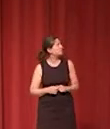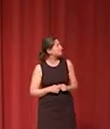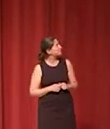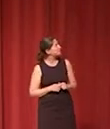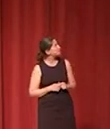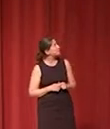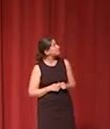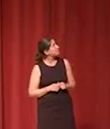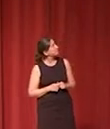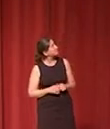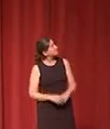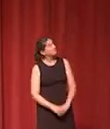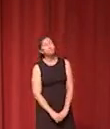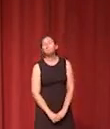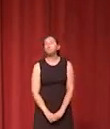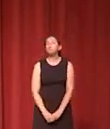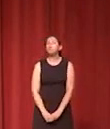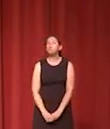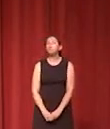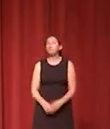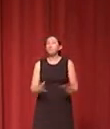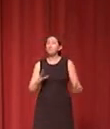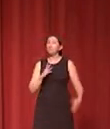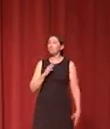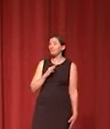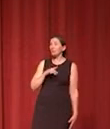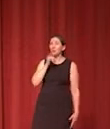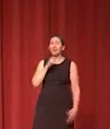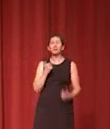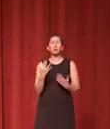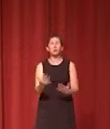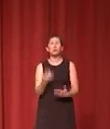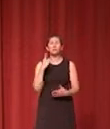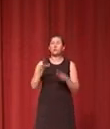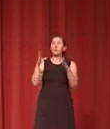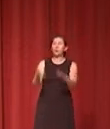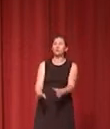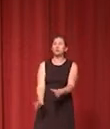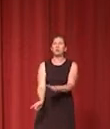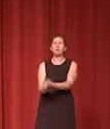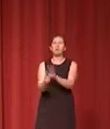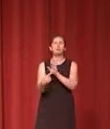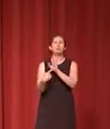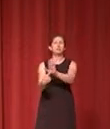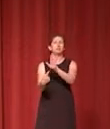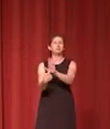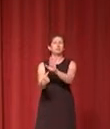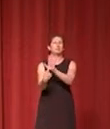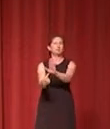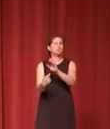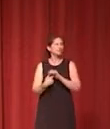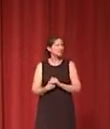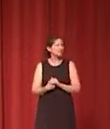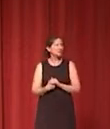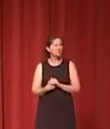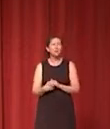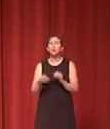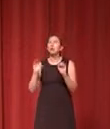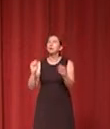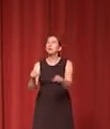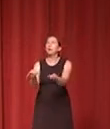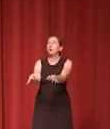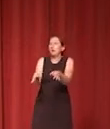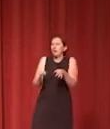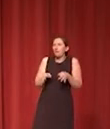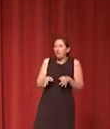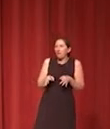advance. We really want to try to get new preventive therapies that, again, target earliest possible